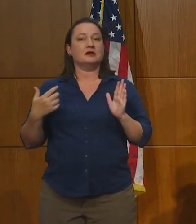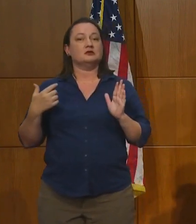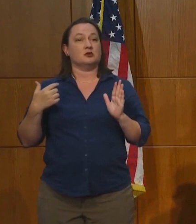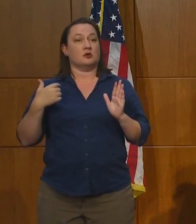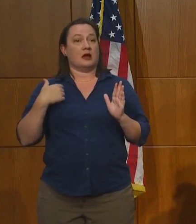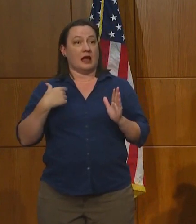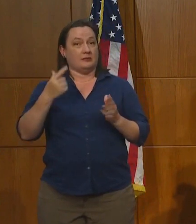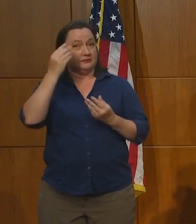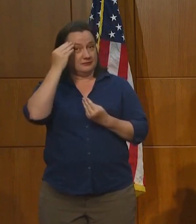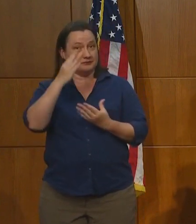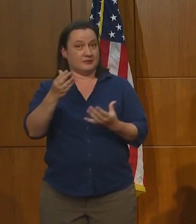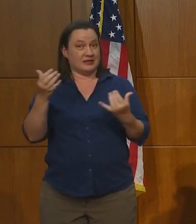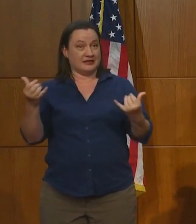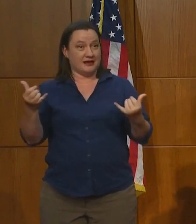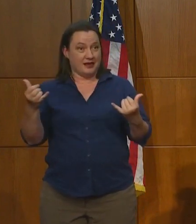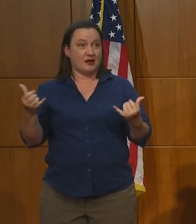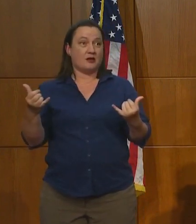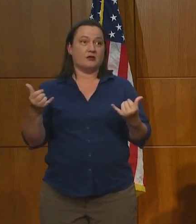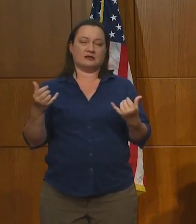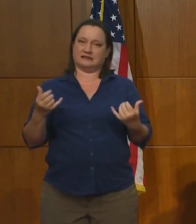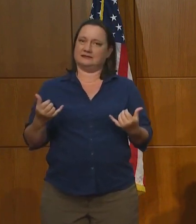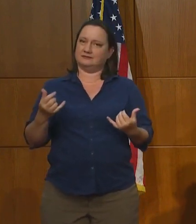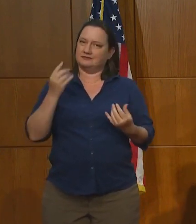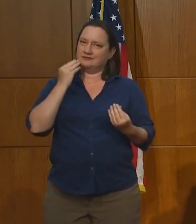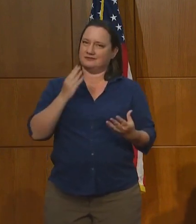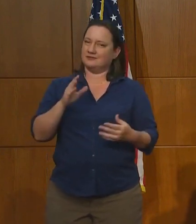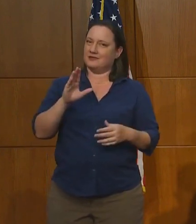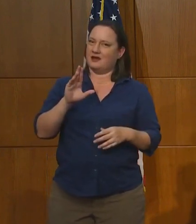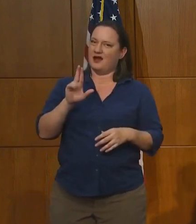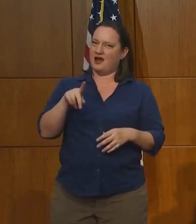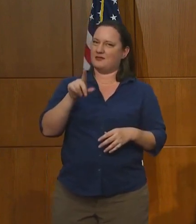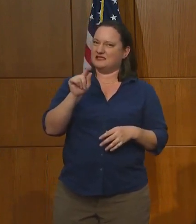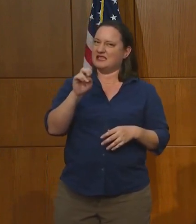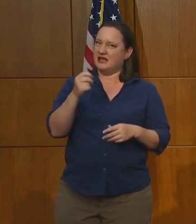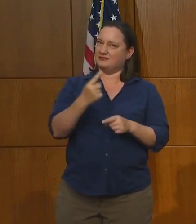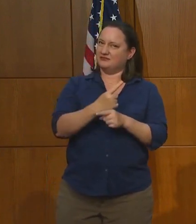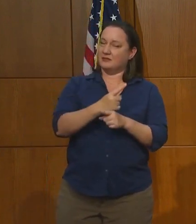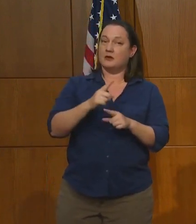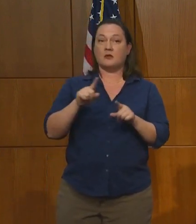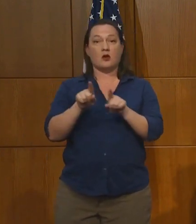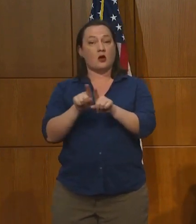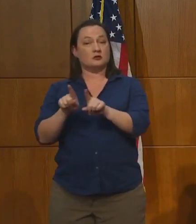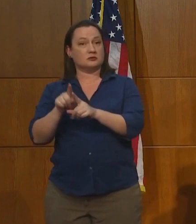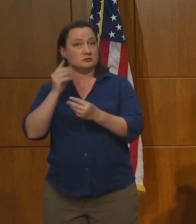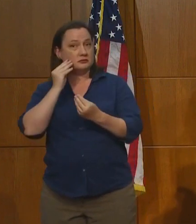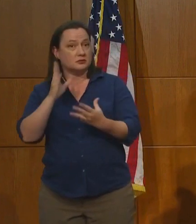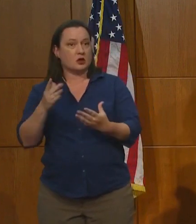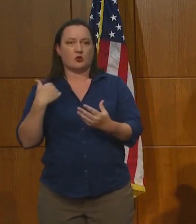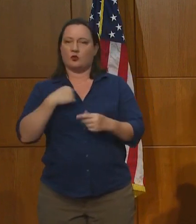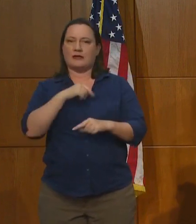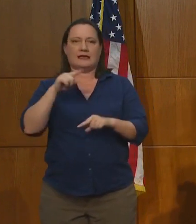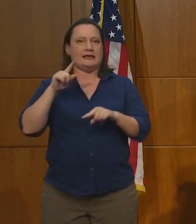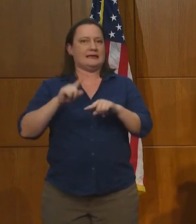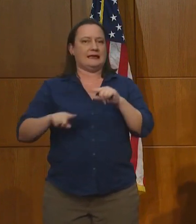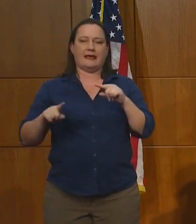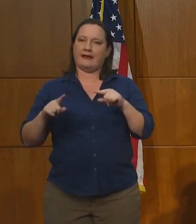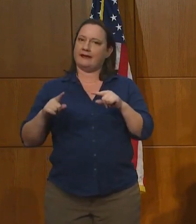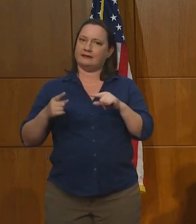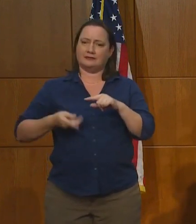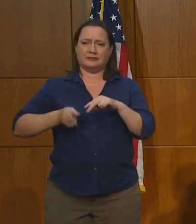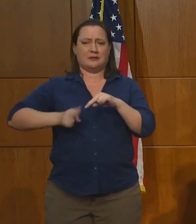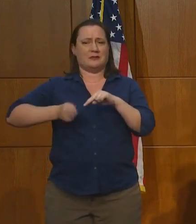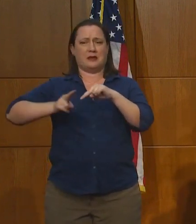to update folks, one, but also to make sure that Virginians realize that we can't go back. We just can't do